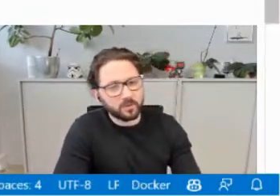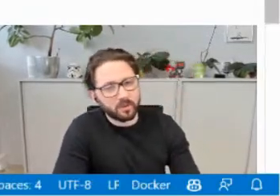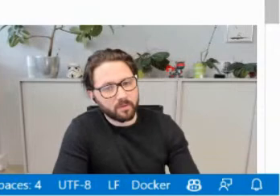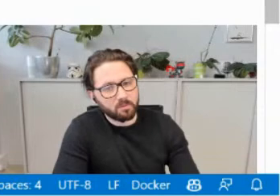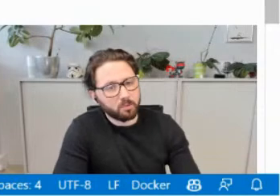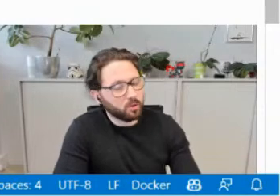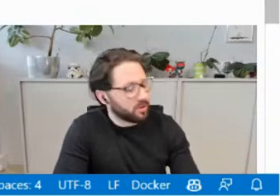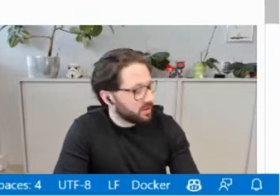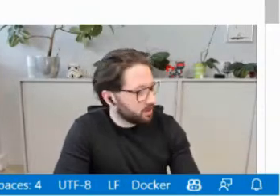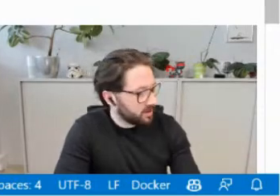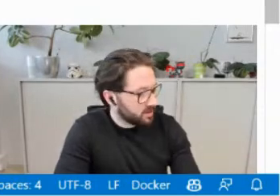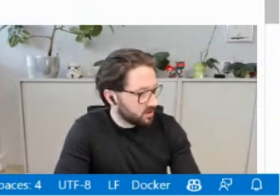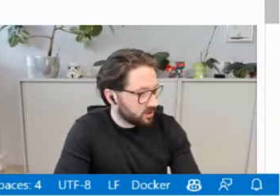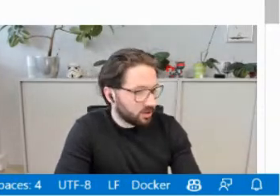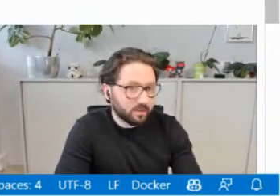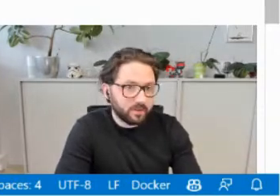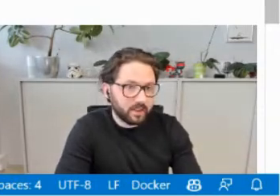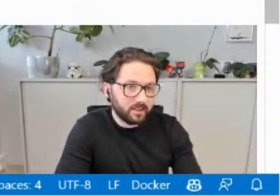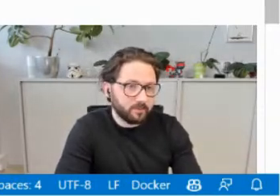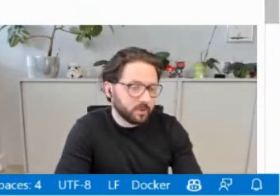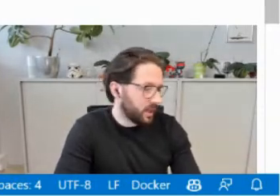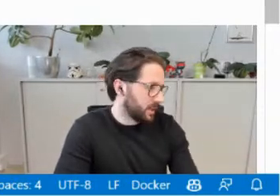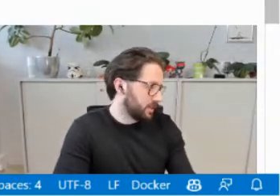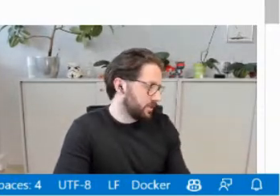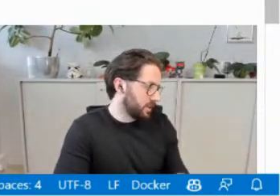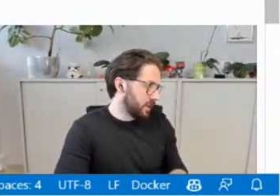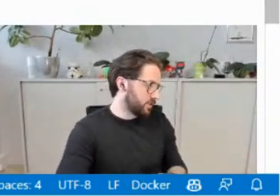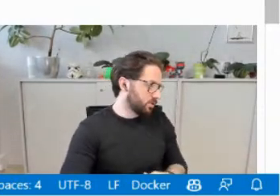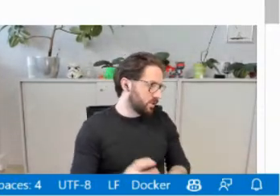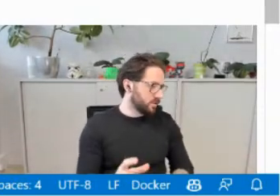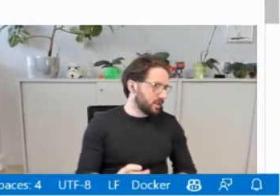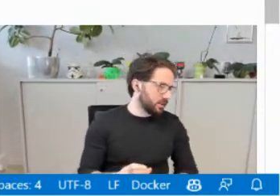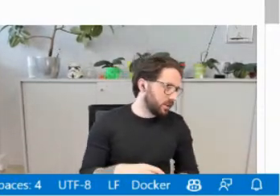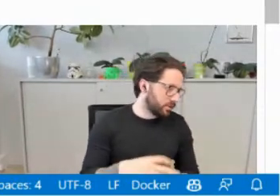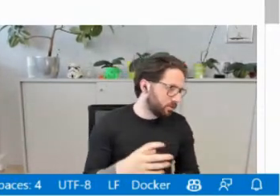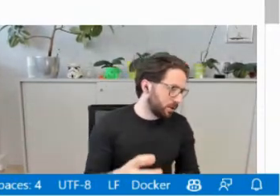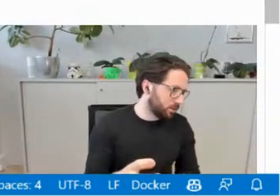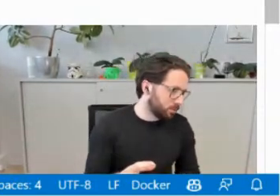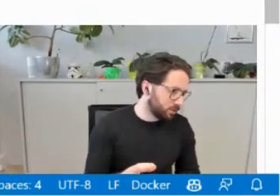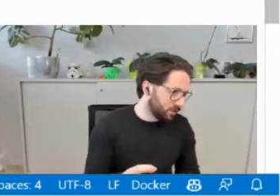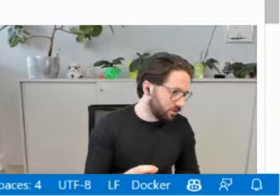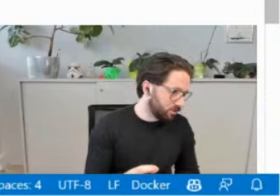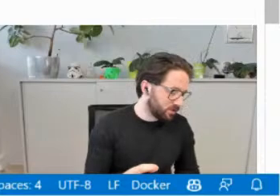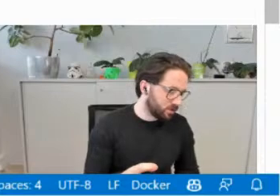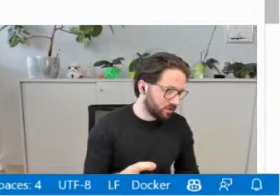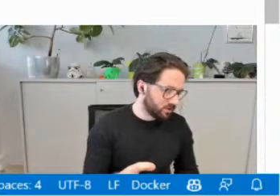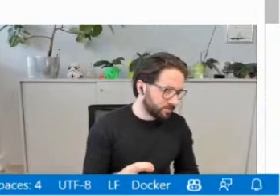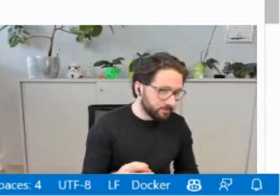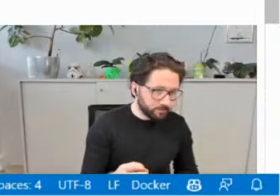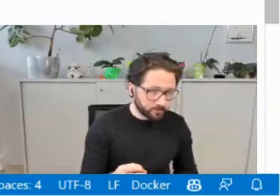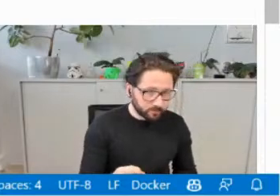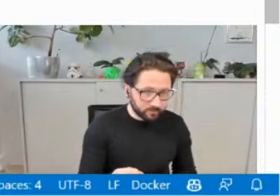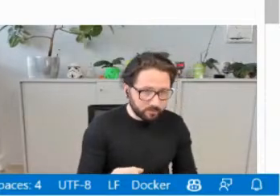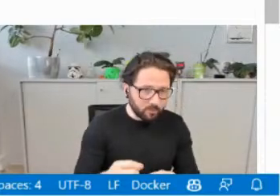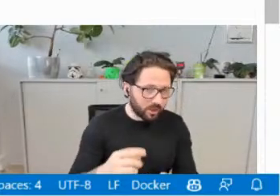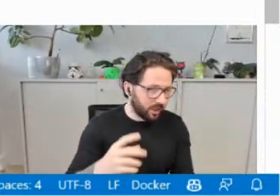I put all the dependencies in a Docker file. And as soon as I connect to my computational